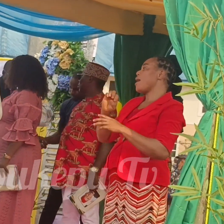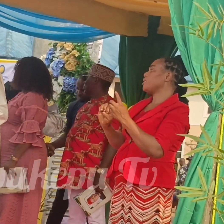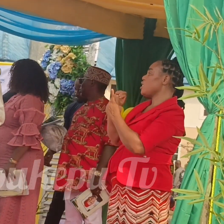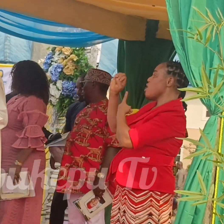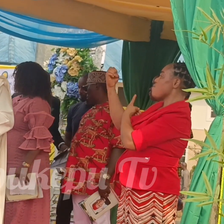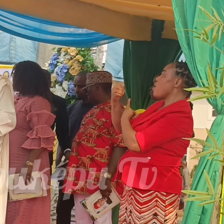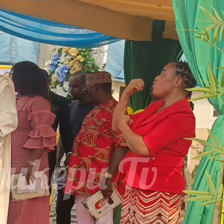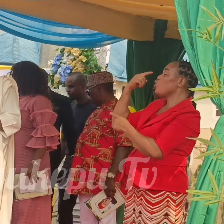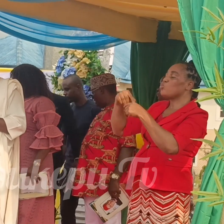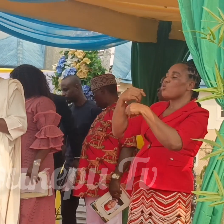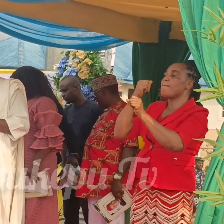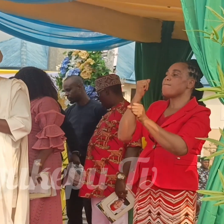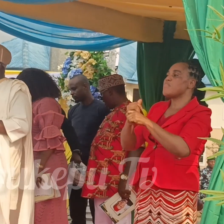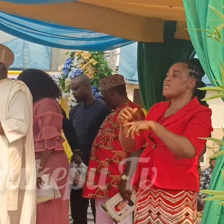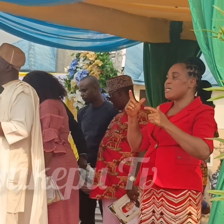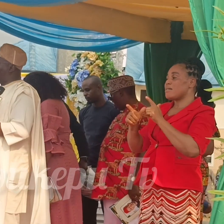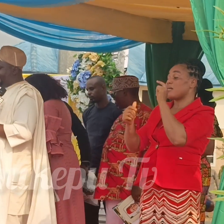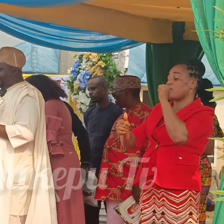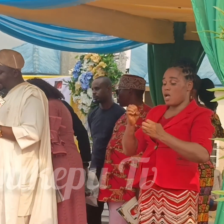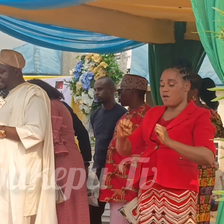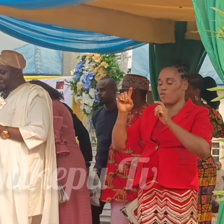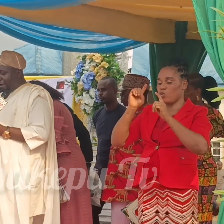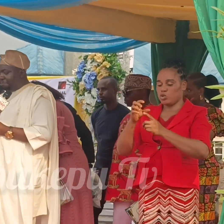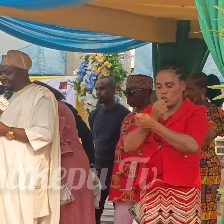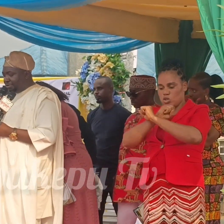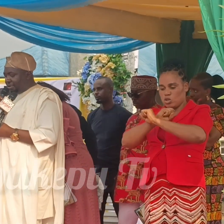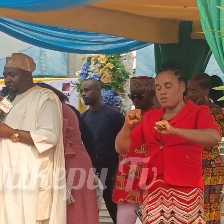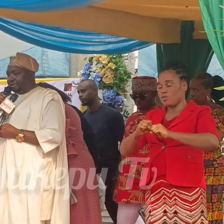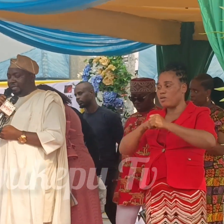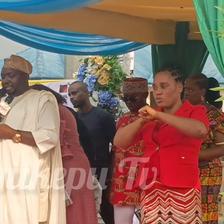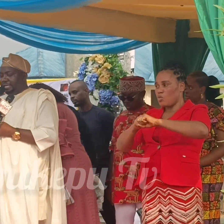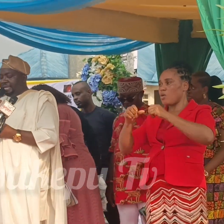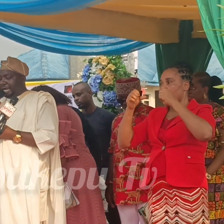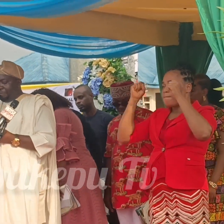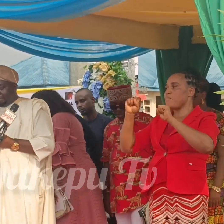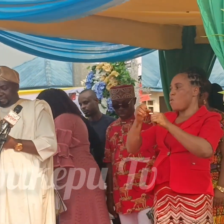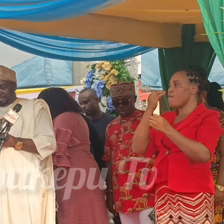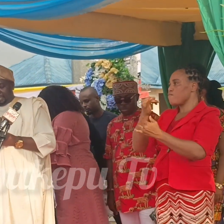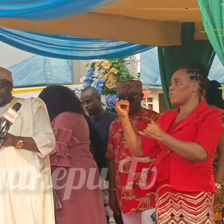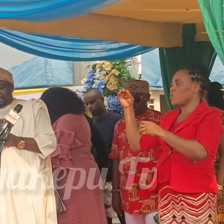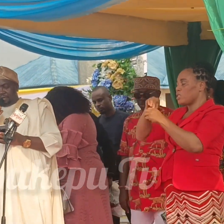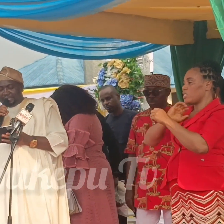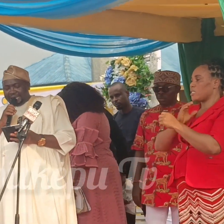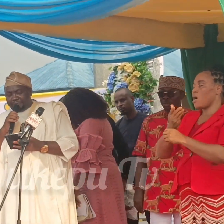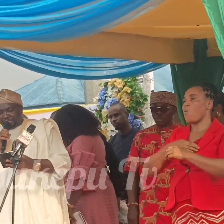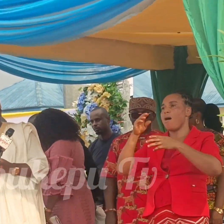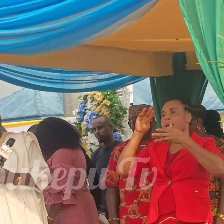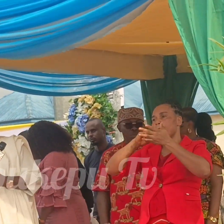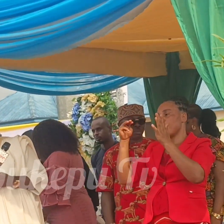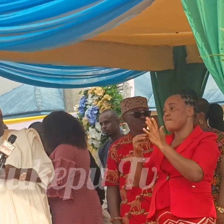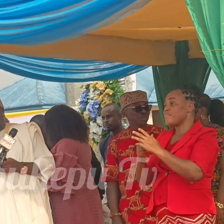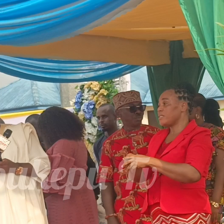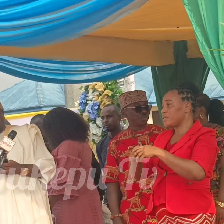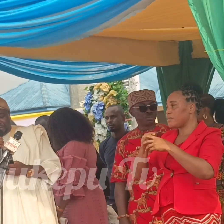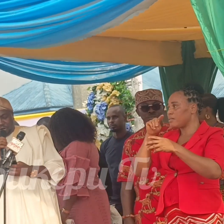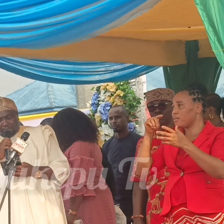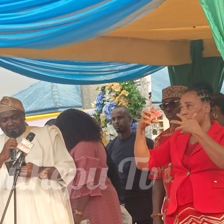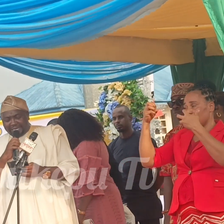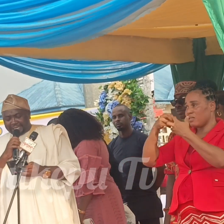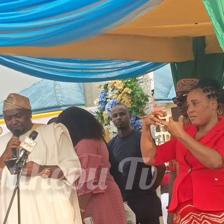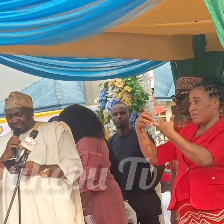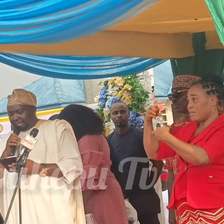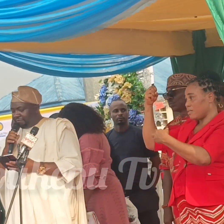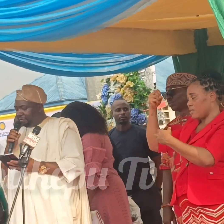environs, to make greater efforts to secure the power infrastructure in our midst. Critical infrastructure has become